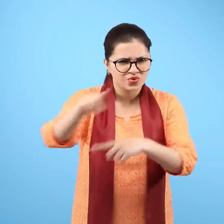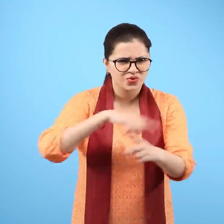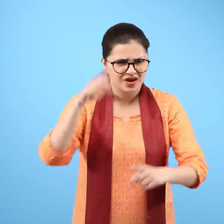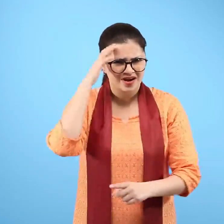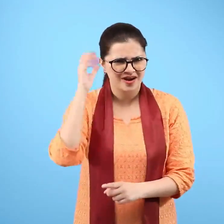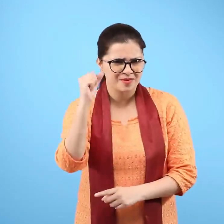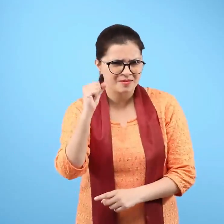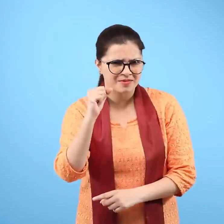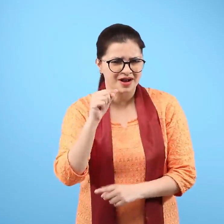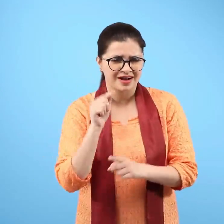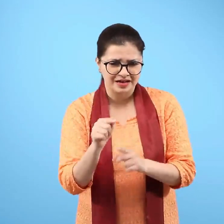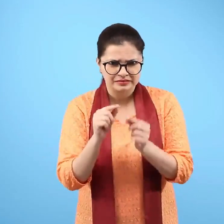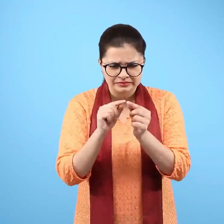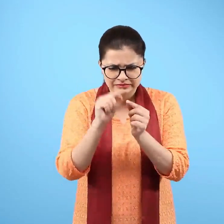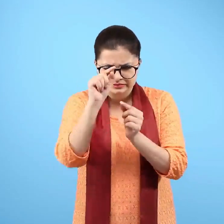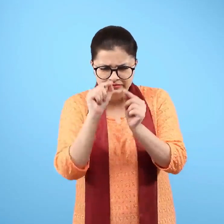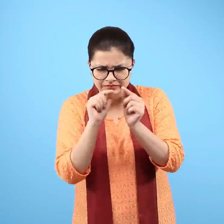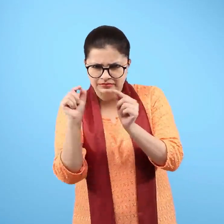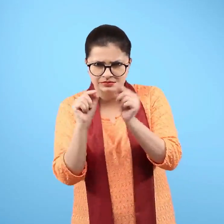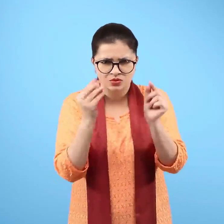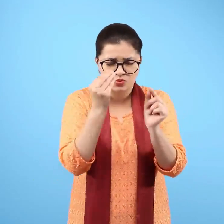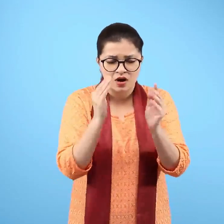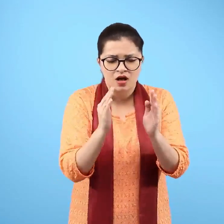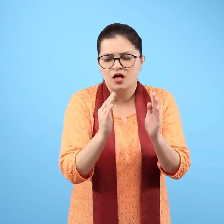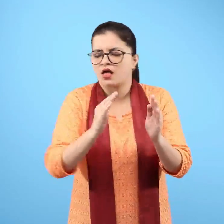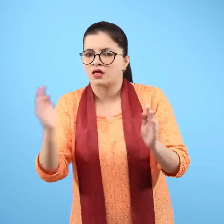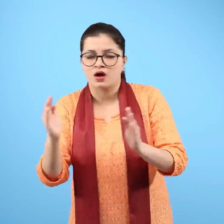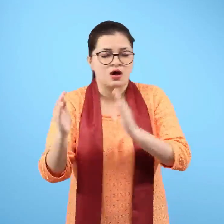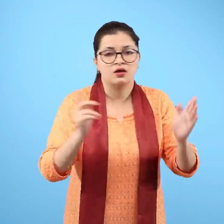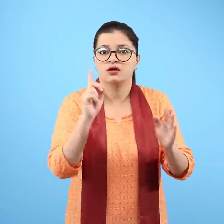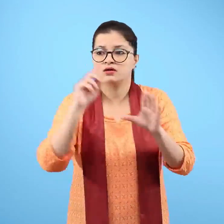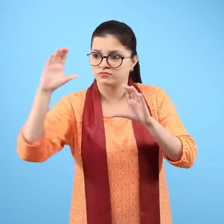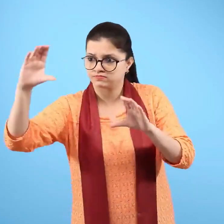Remember that the shape of the map should not change.